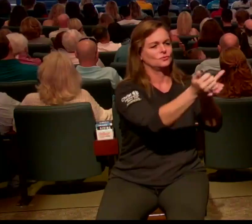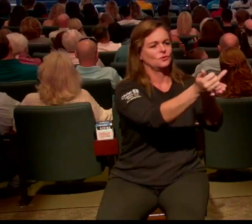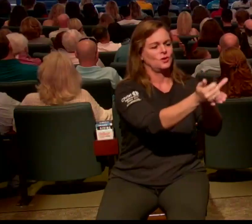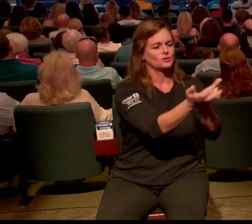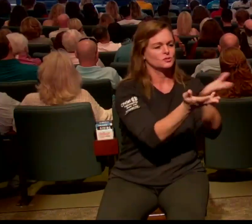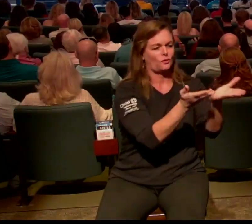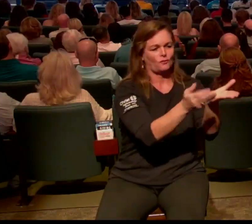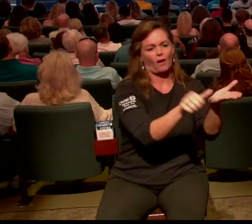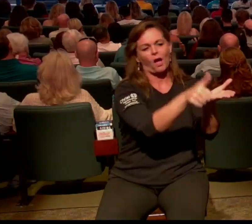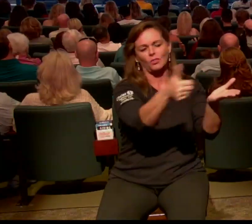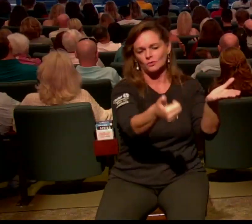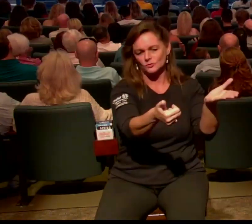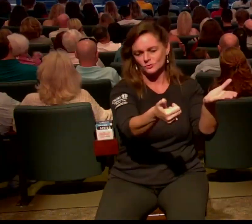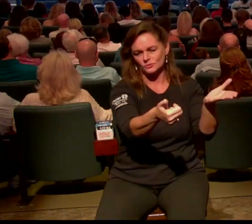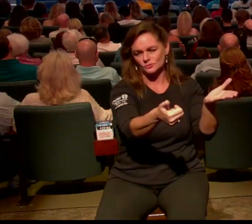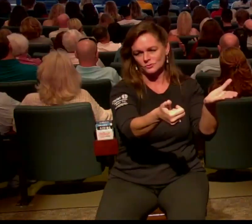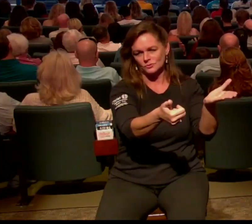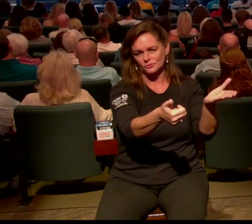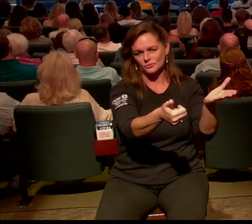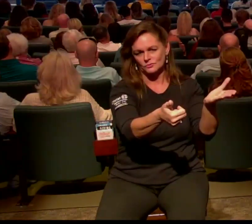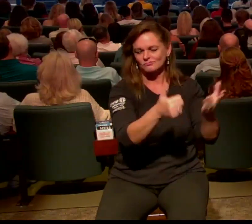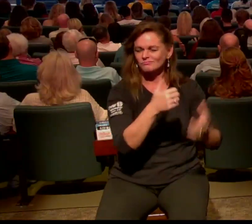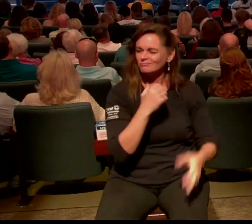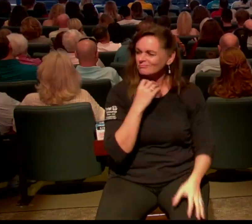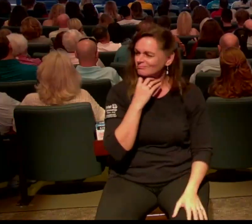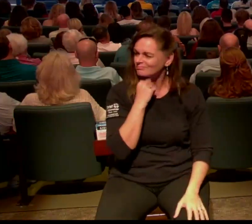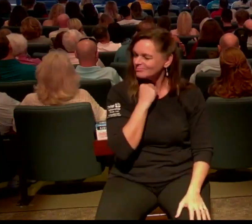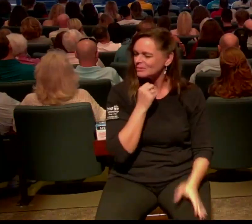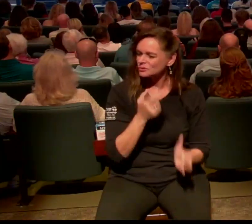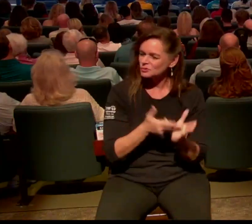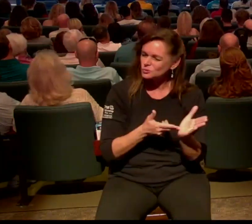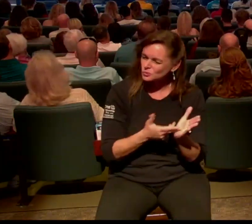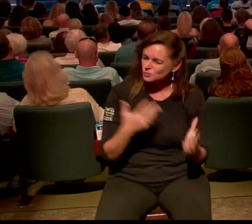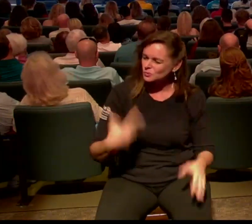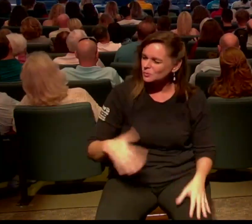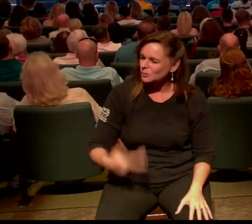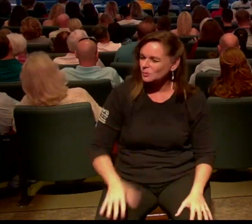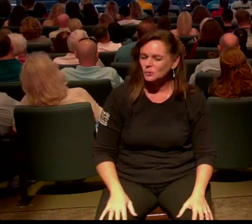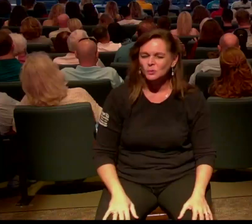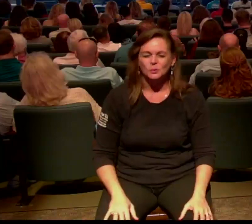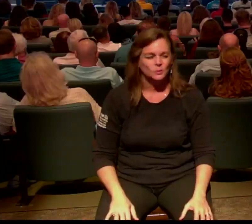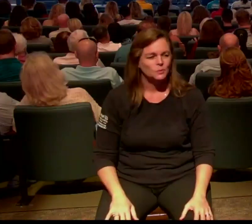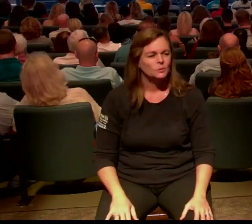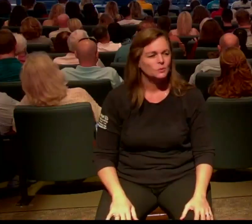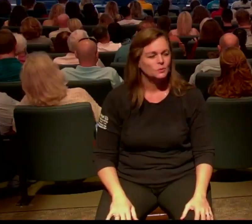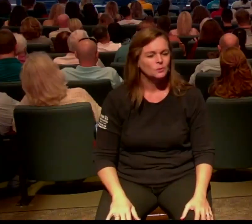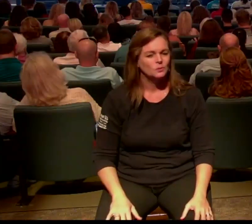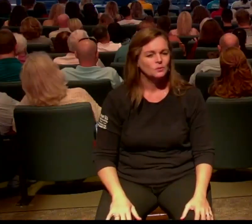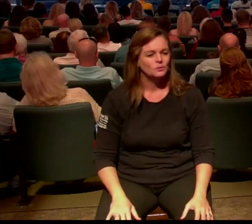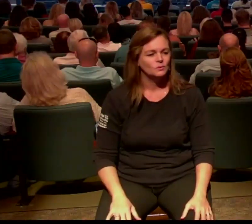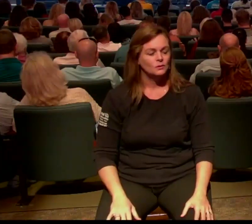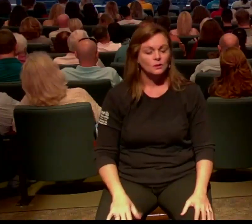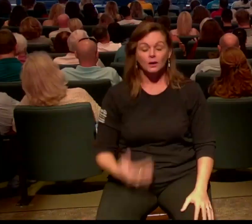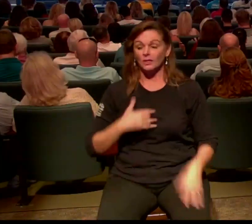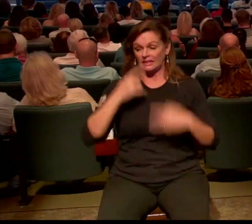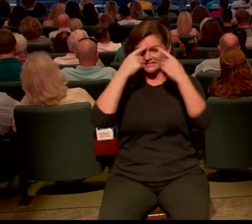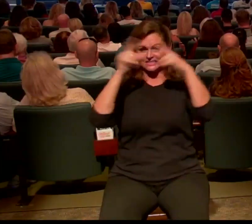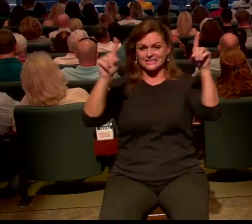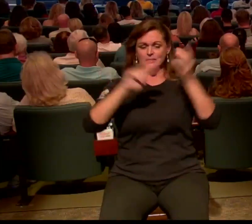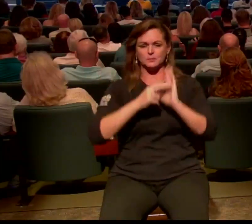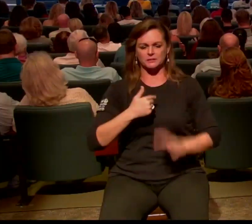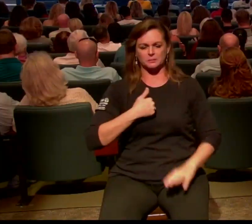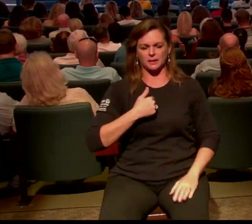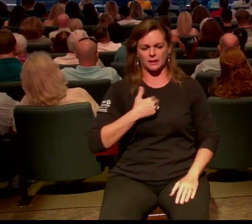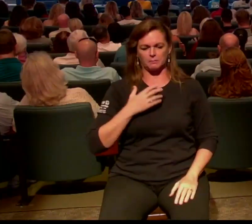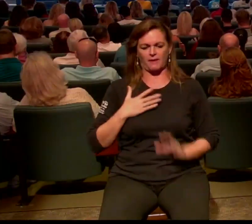people." That is so true. You see, when we think of success, we think about what we're doing for ourselves or for our family. But